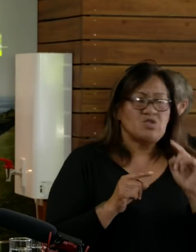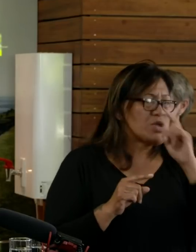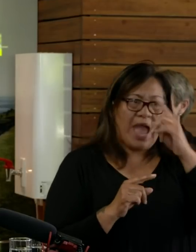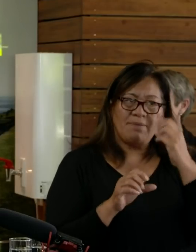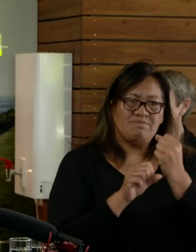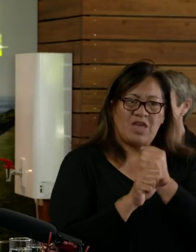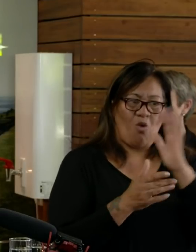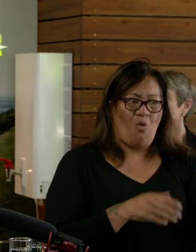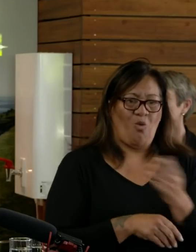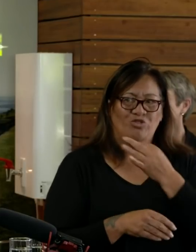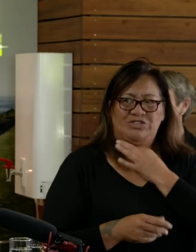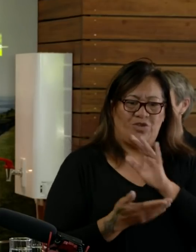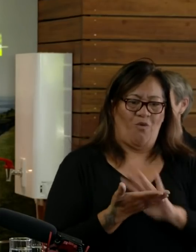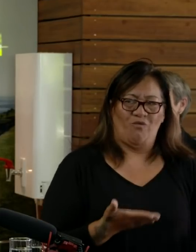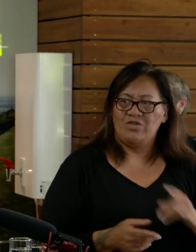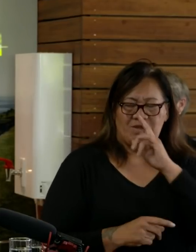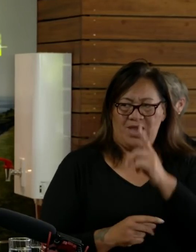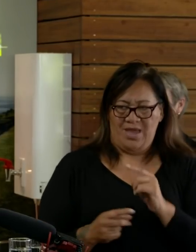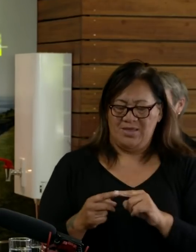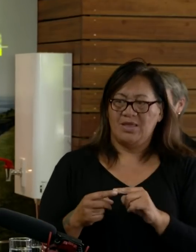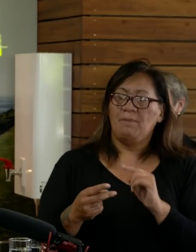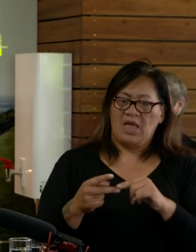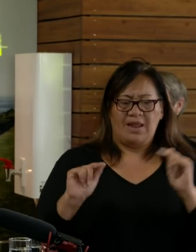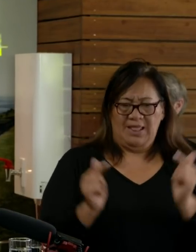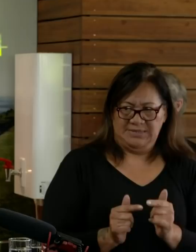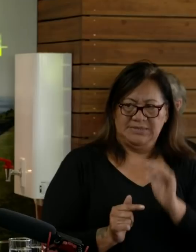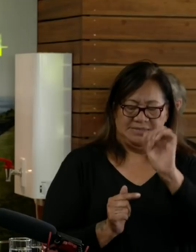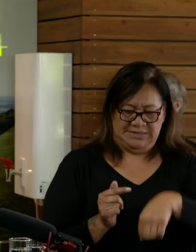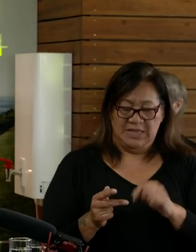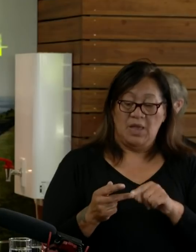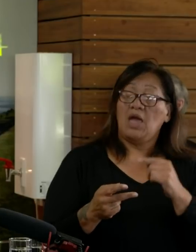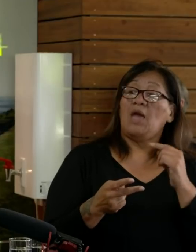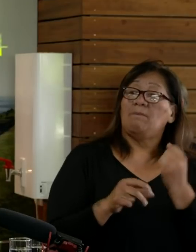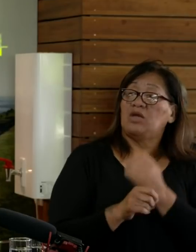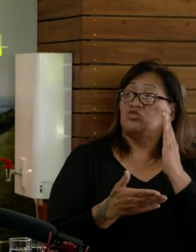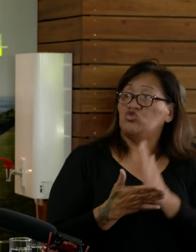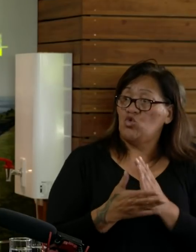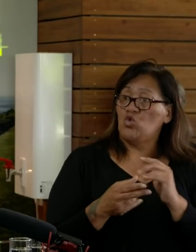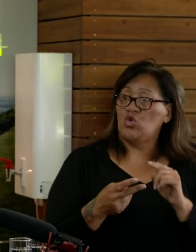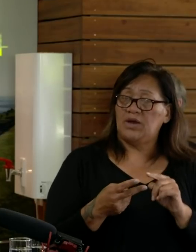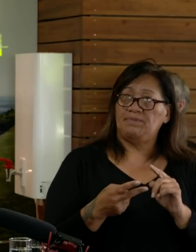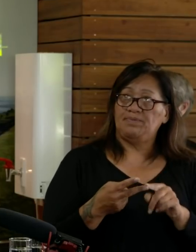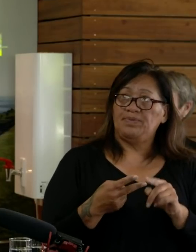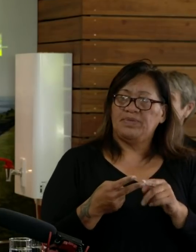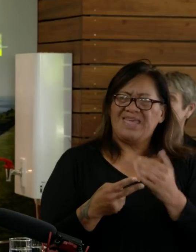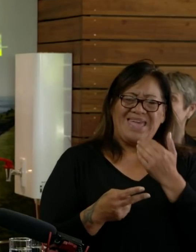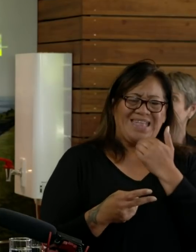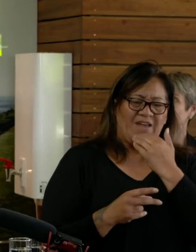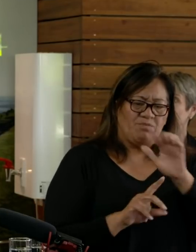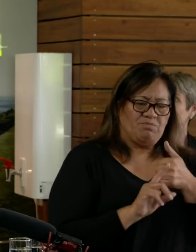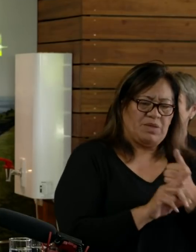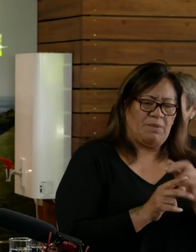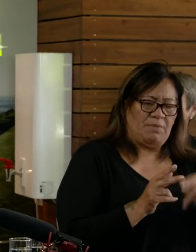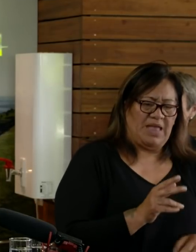can't eliminate them, but also to ensure that we had another number of fail-safes in